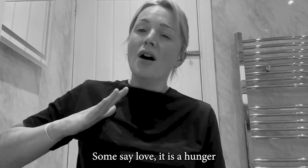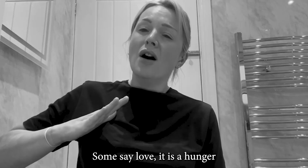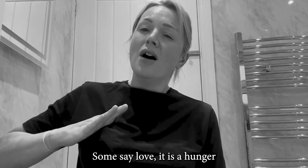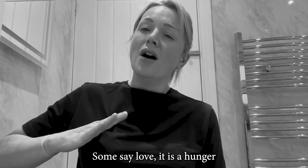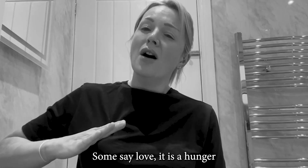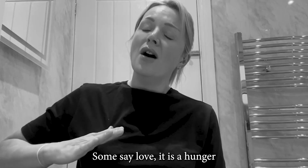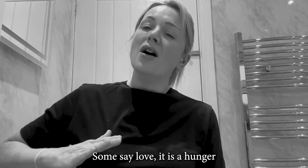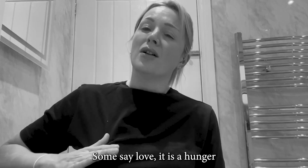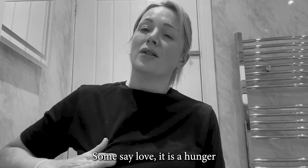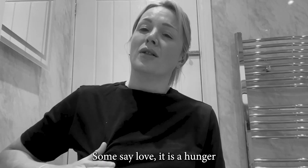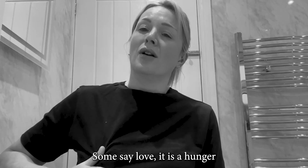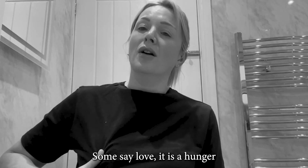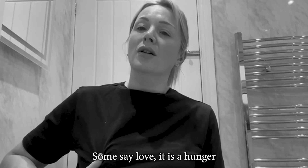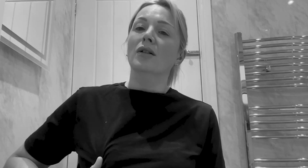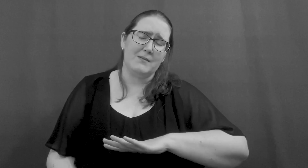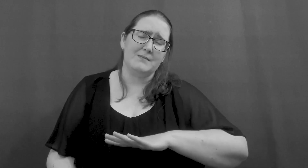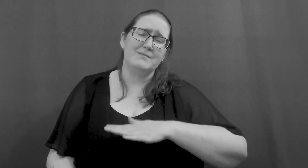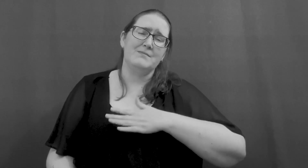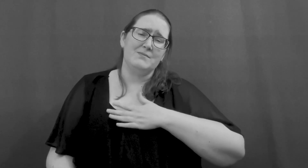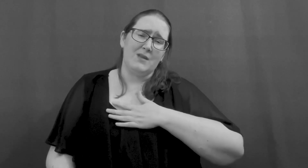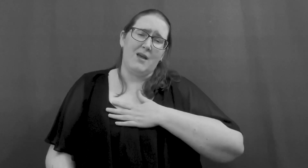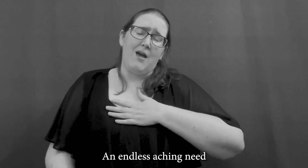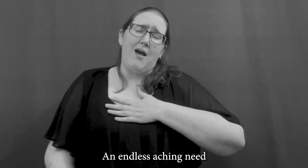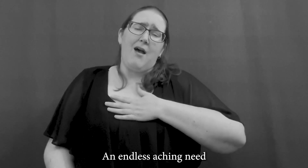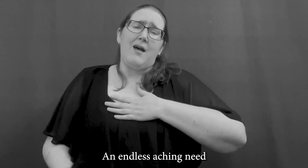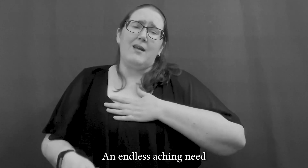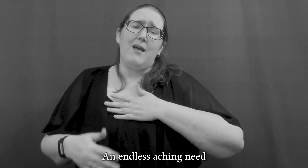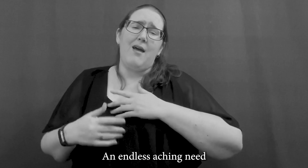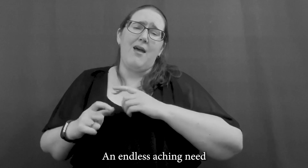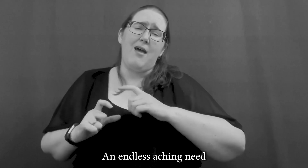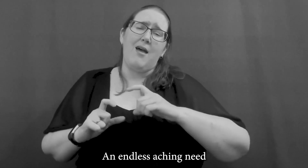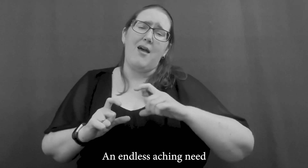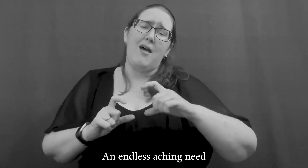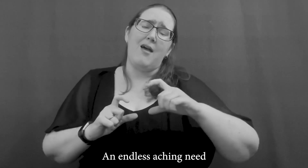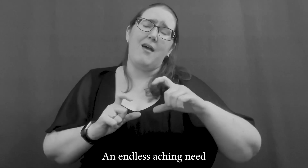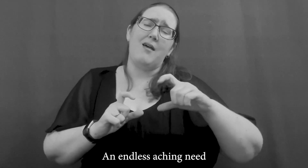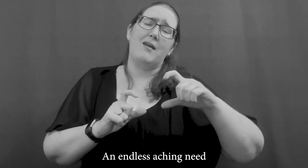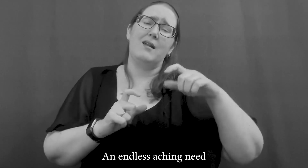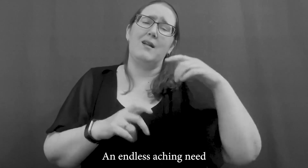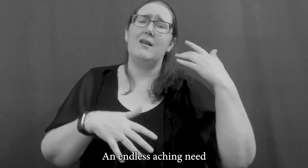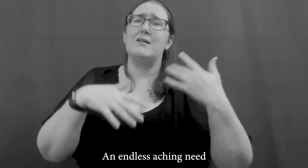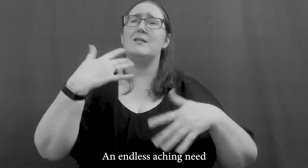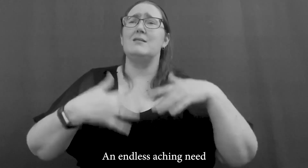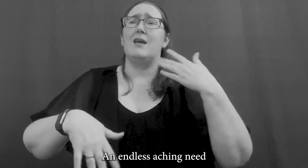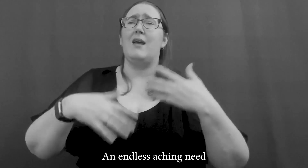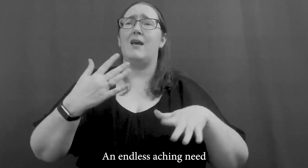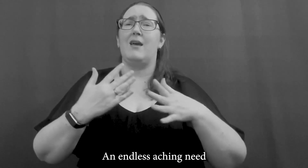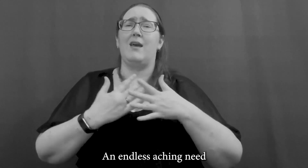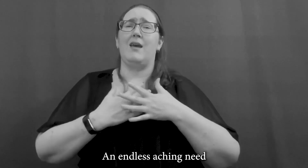hunger, an endless aching